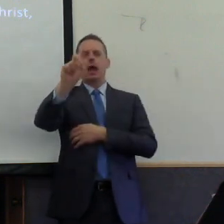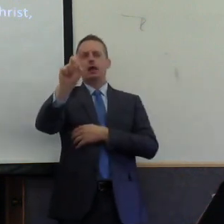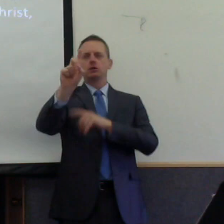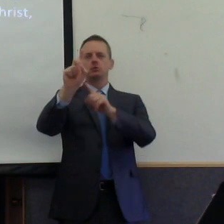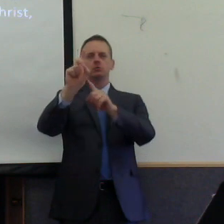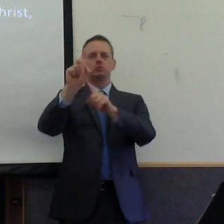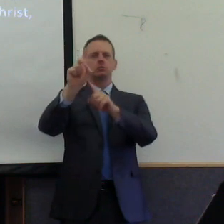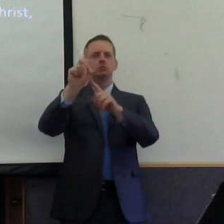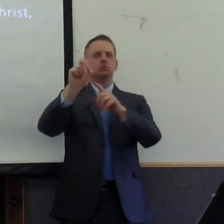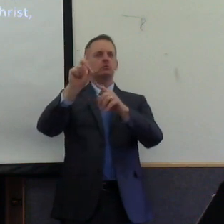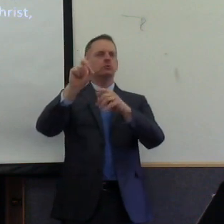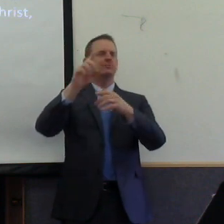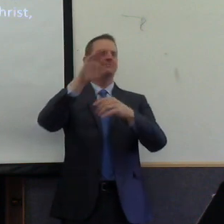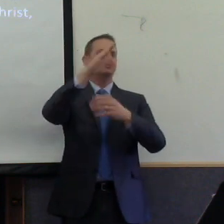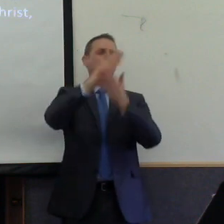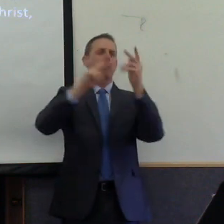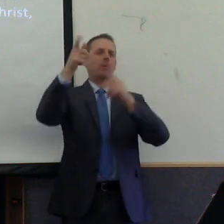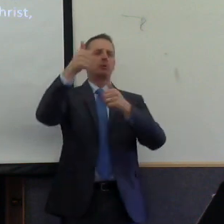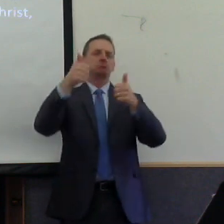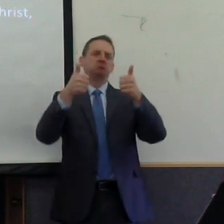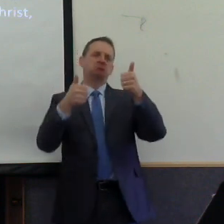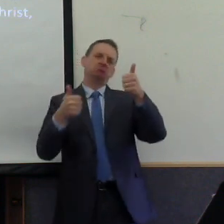the church, the wife.